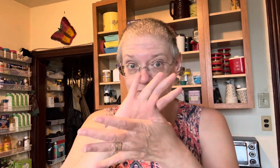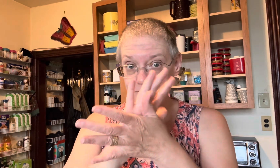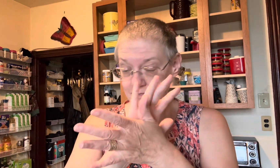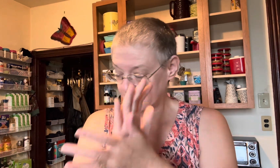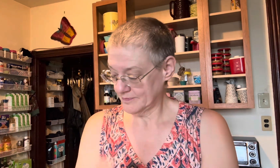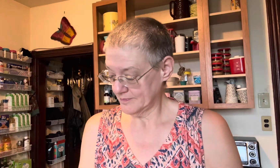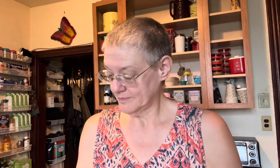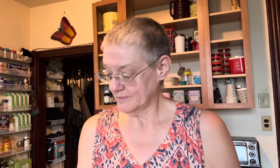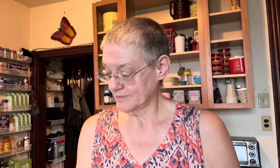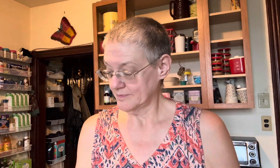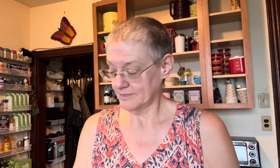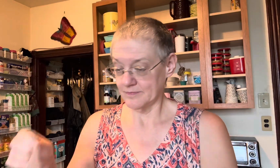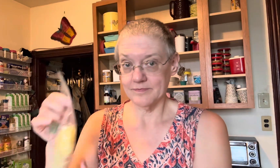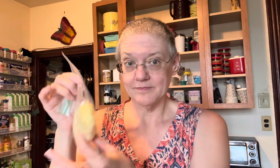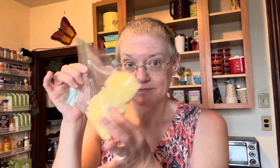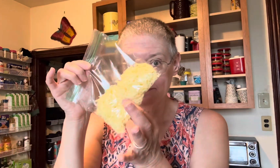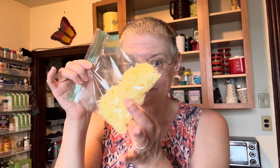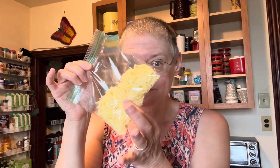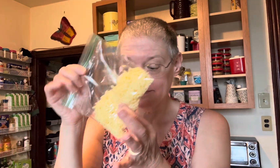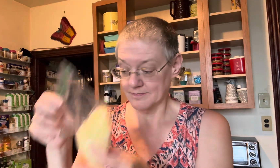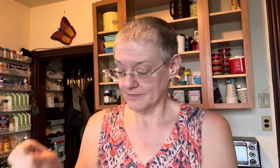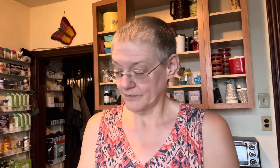3 ounces of cheddar cheese.